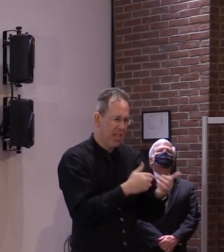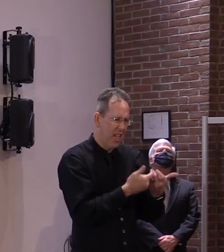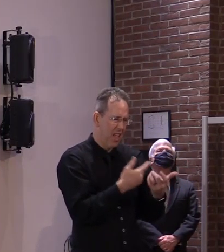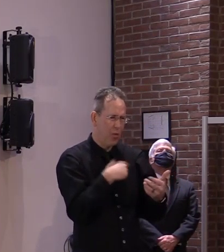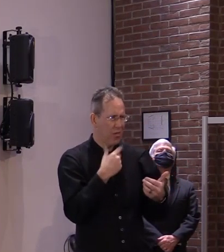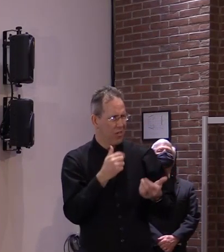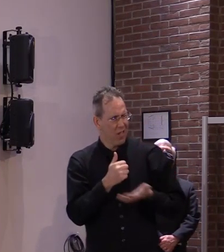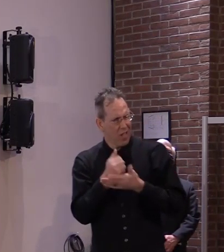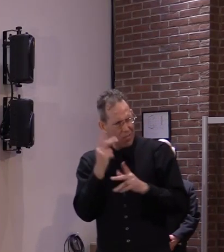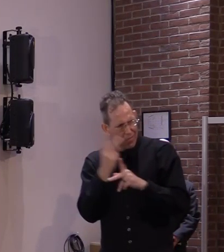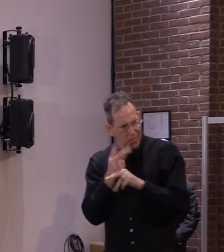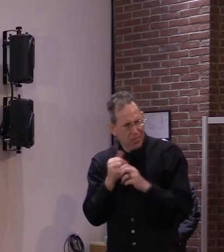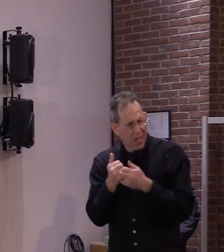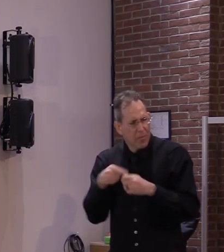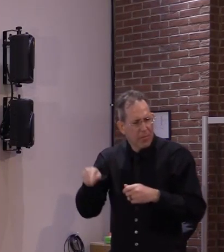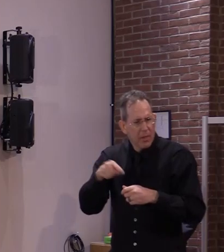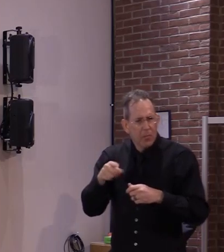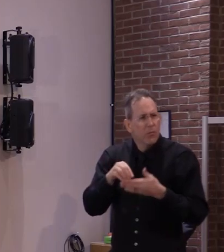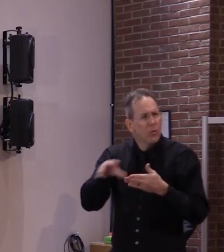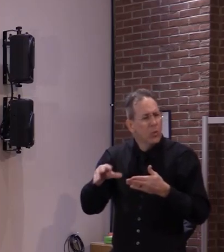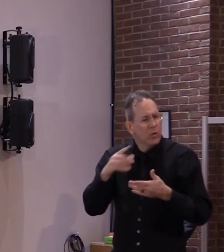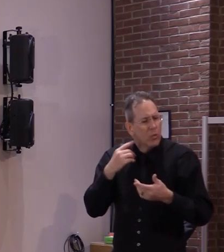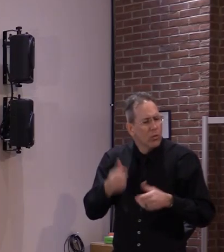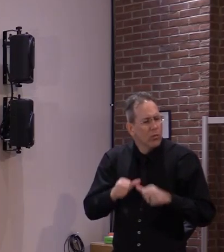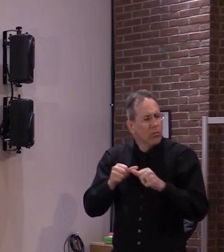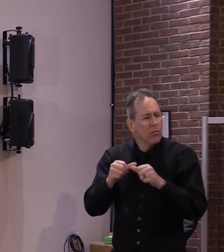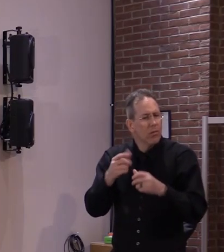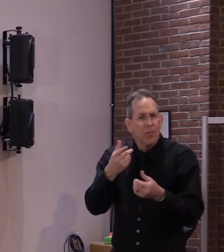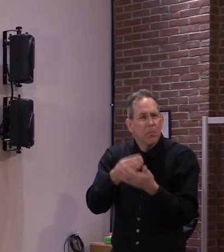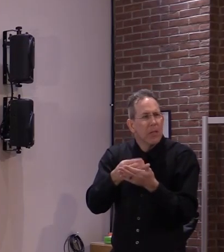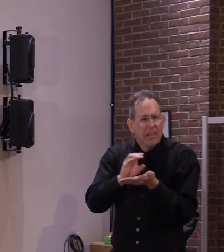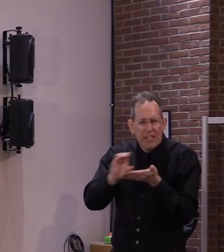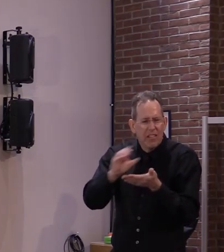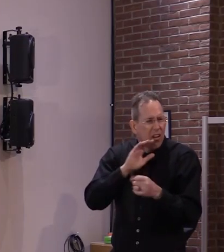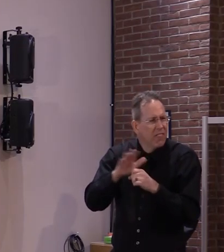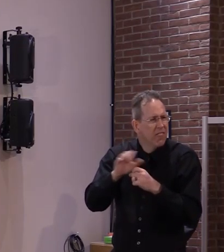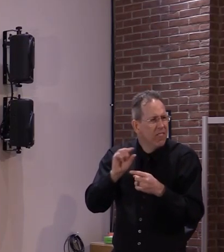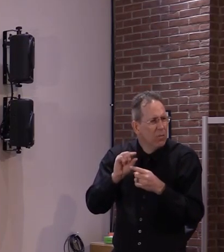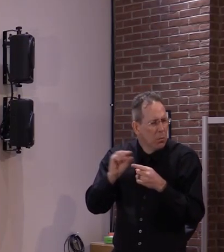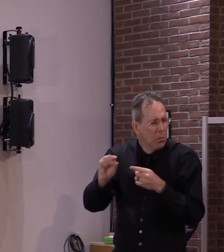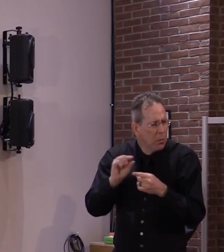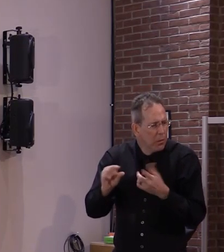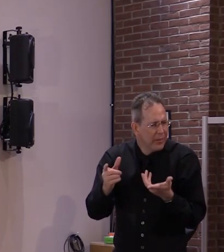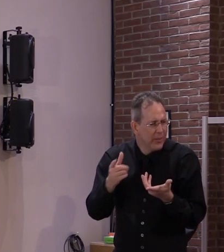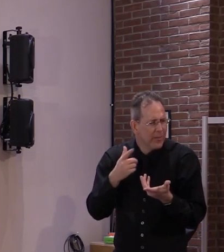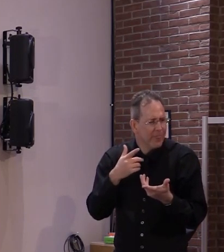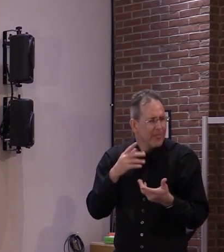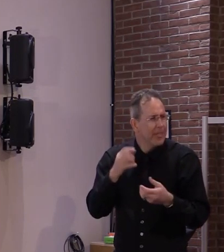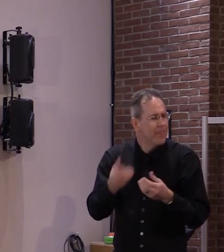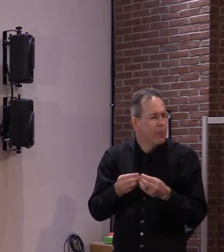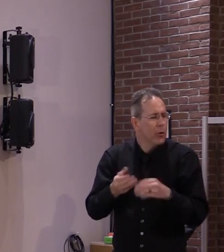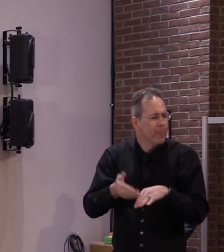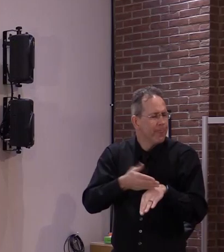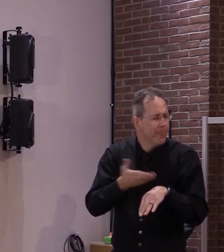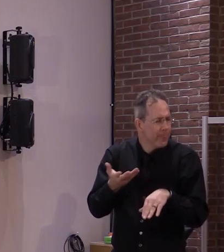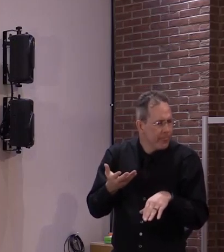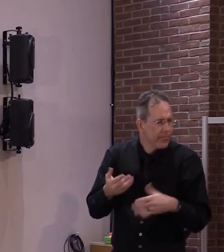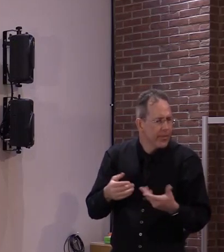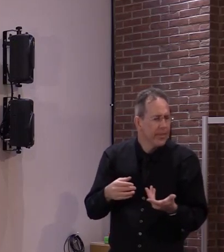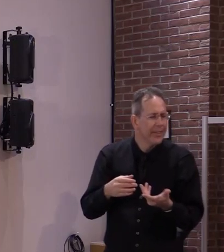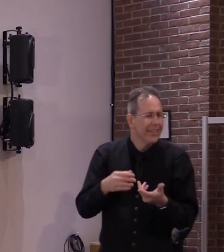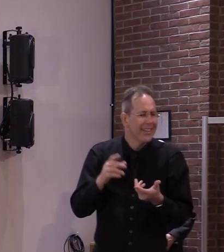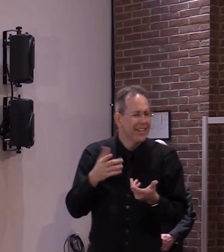Essentially, they were arbitrarily derived. And the study, as part of the charge to the authors,